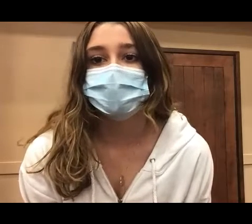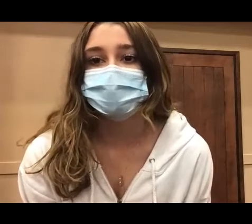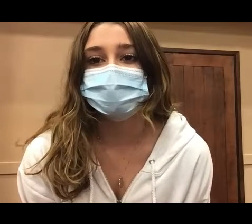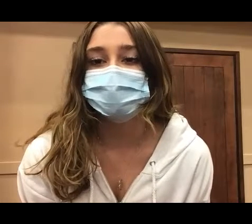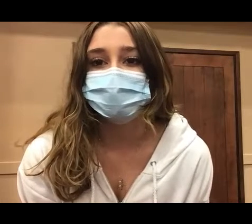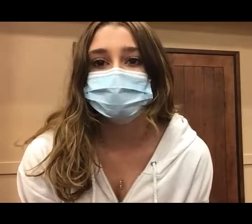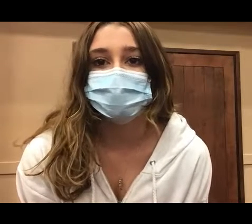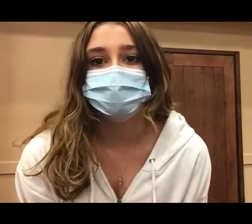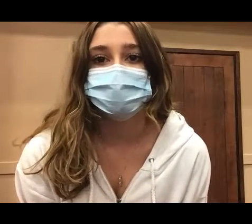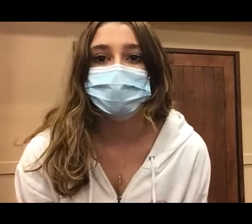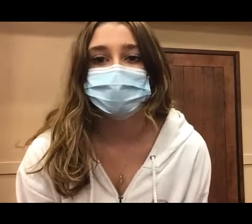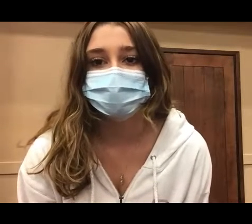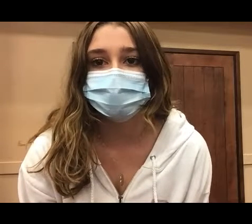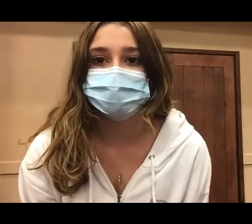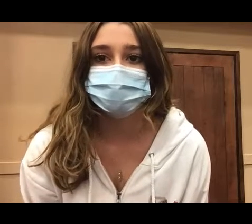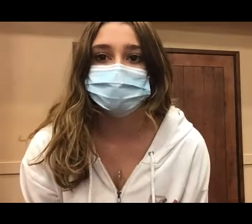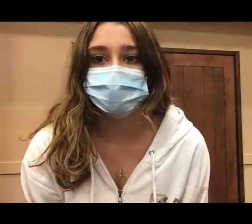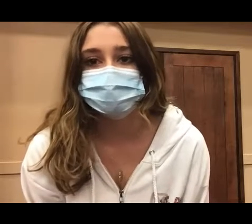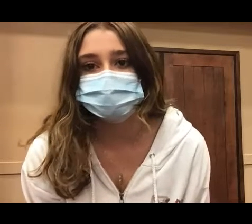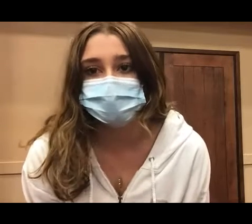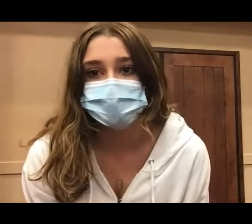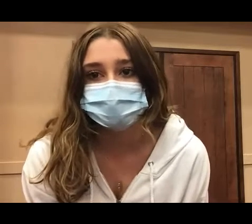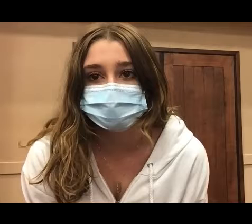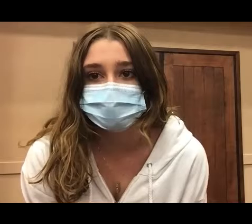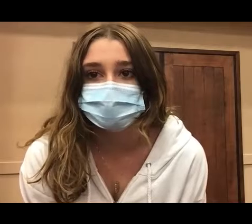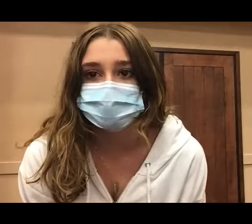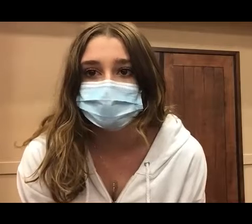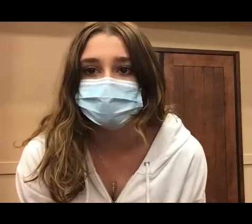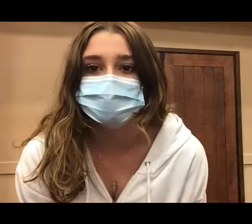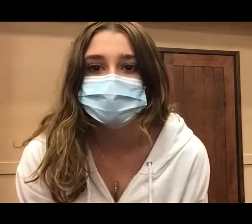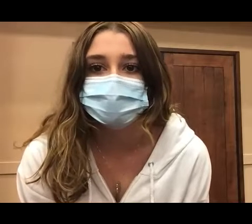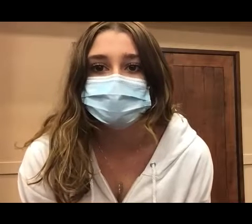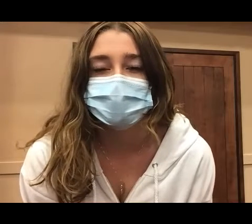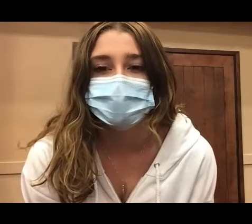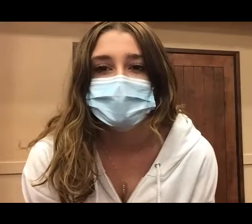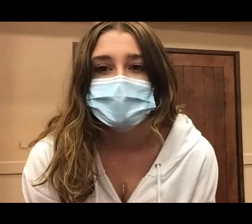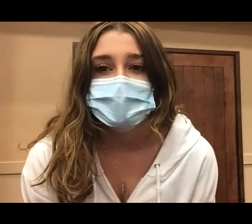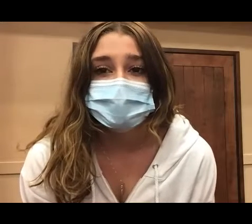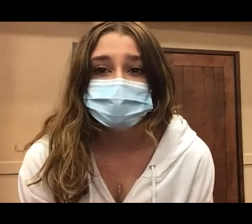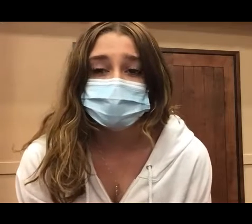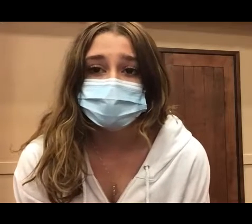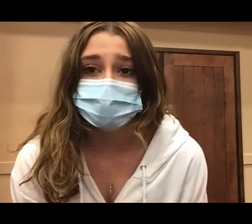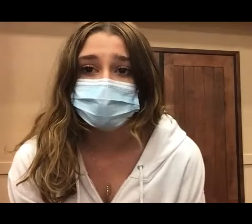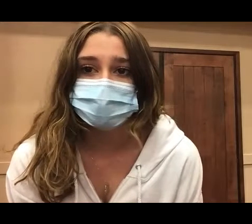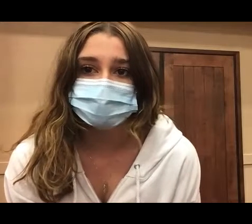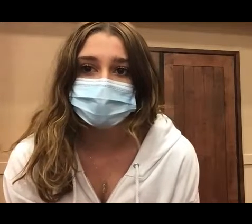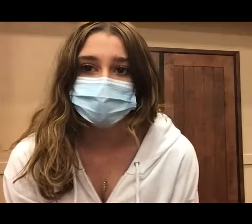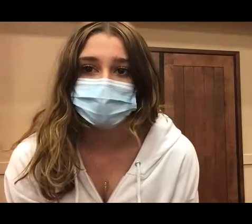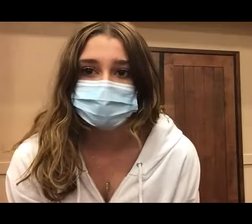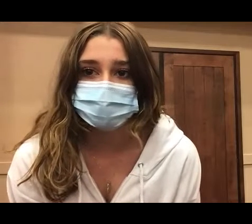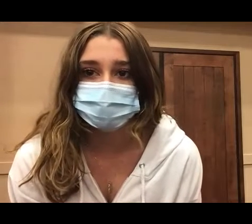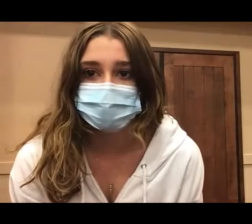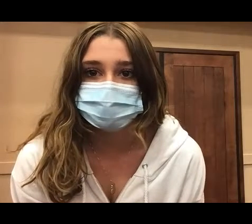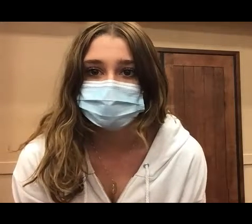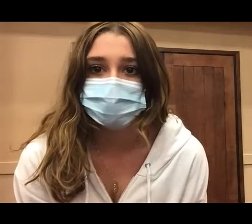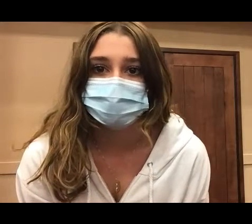through the Immaculate Heart of Mary, I offer you my prayers, works, joys, and sufferings of this day. In union with the holy